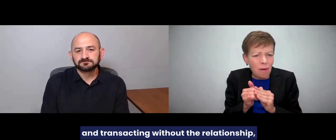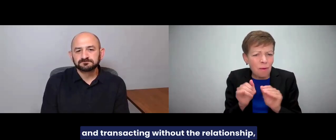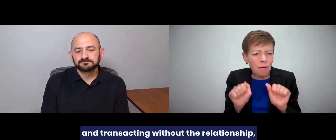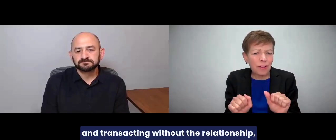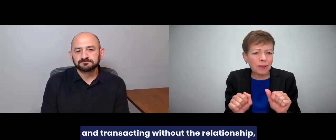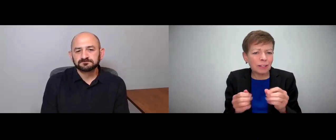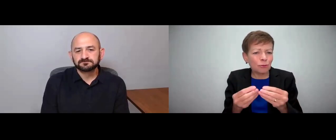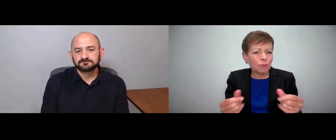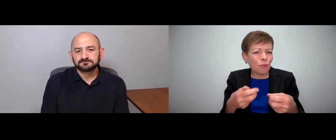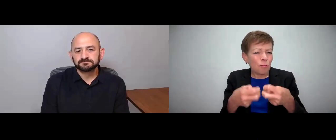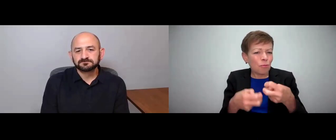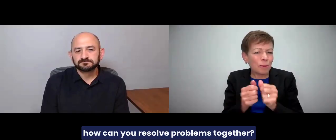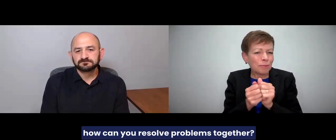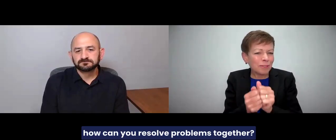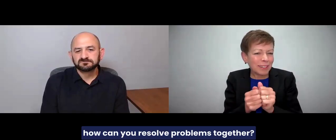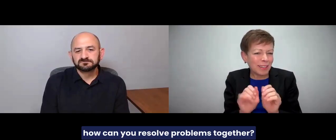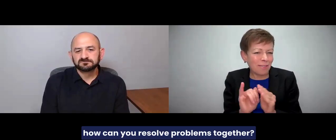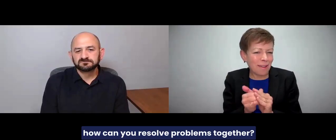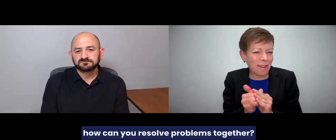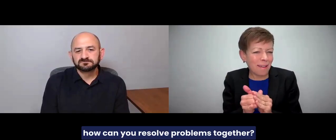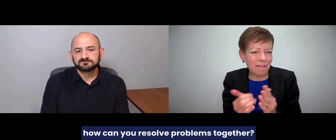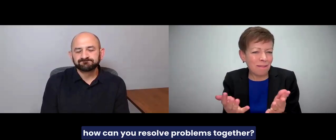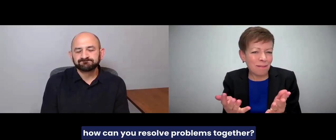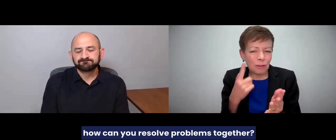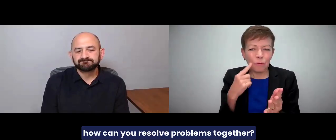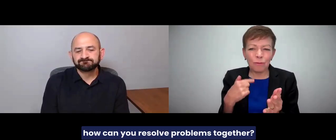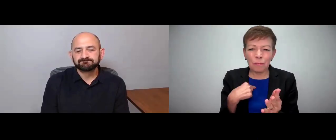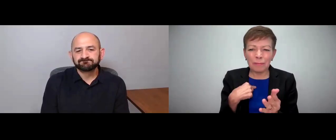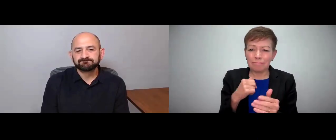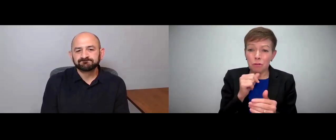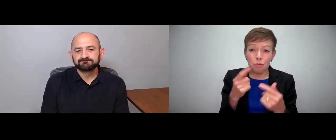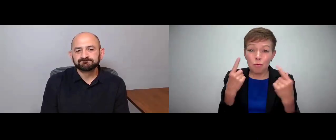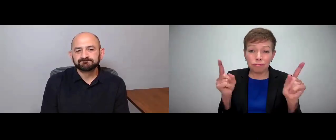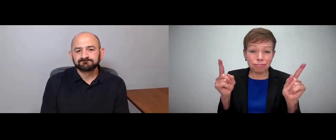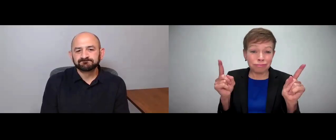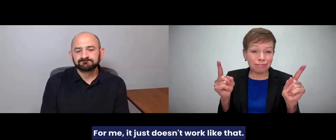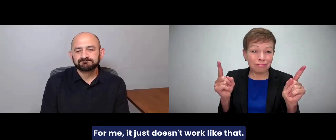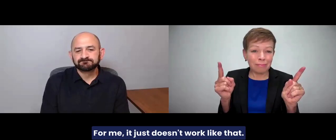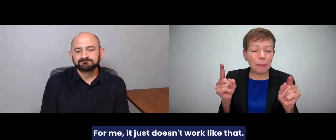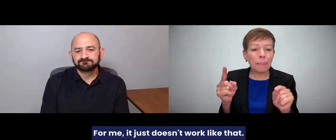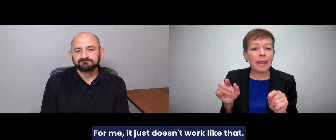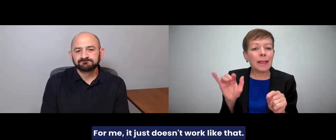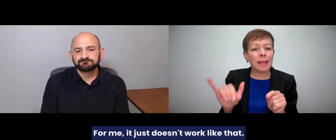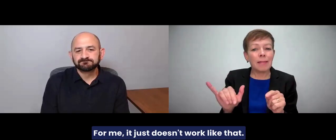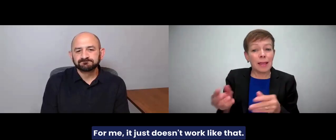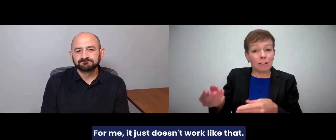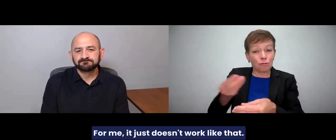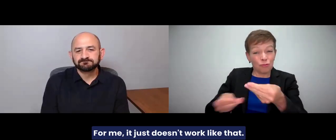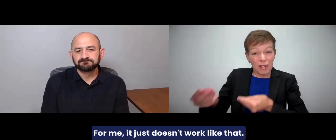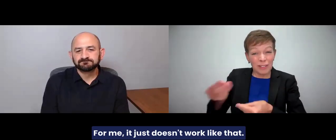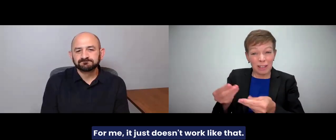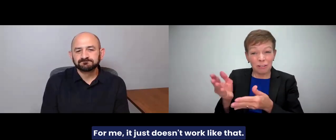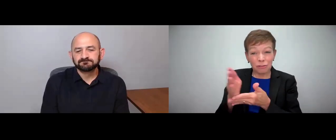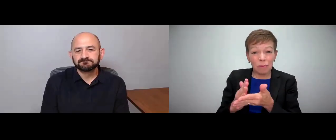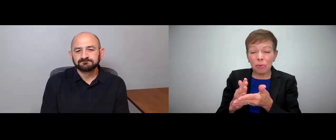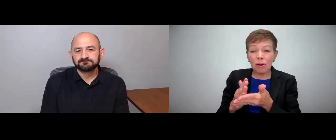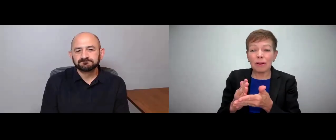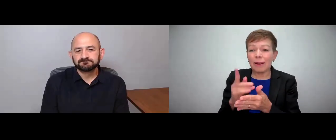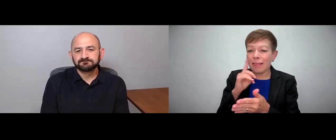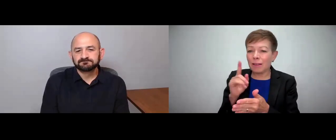the relationship, how can you resolve problems together? For me, it just doesn't work like